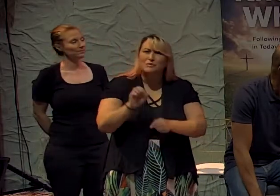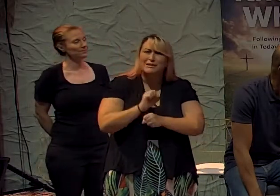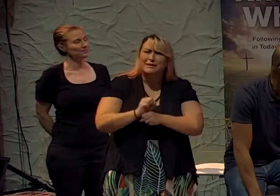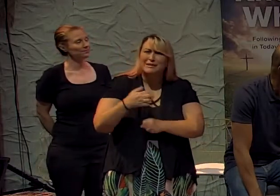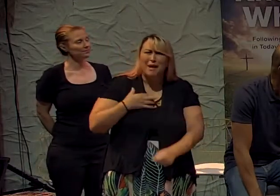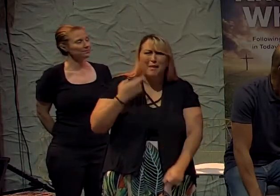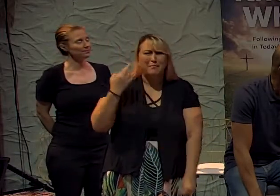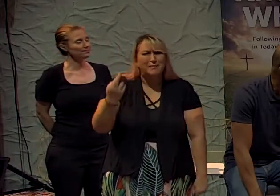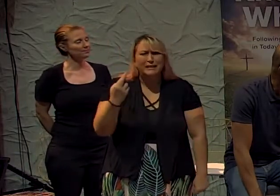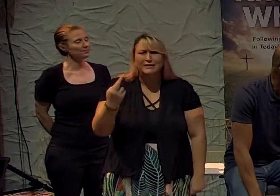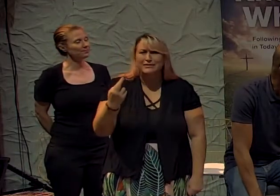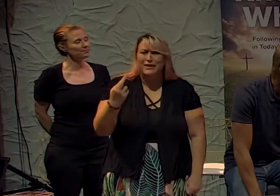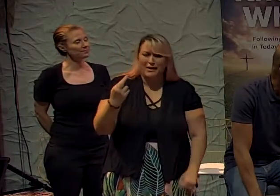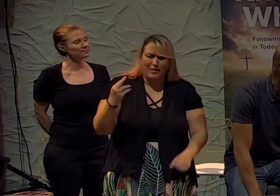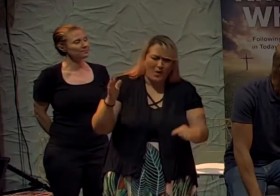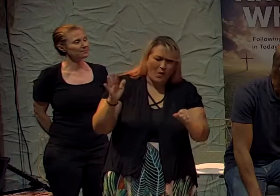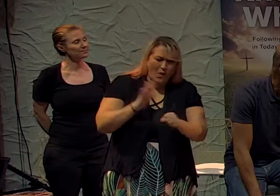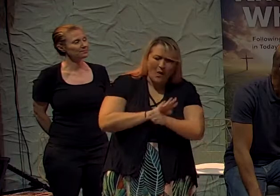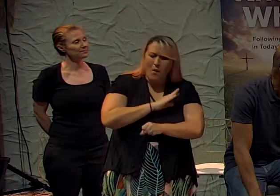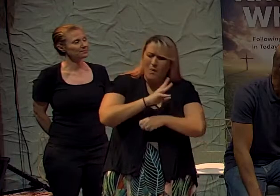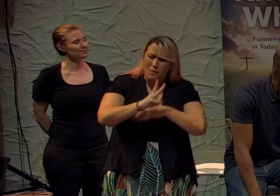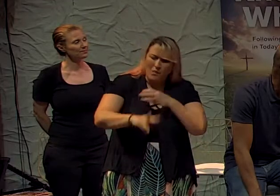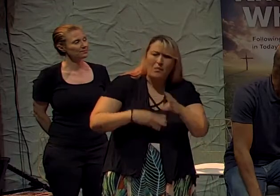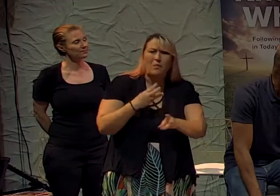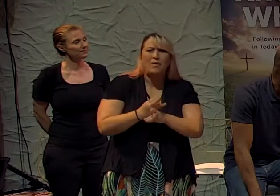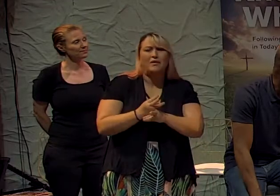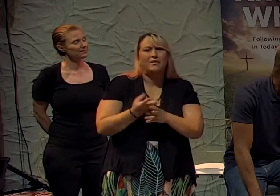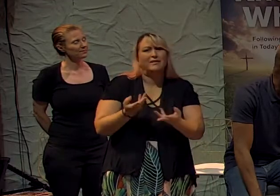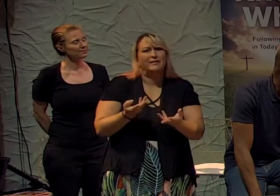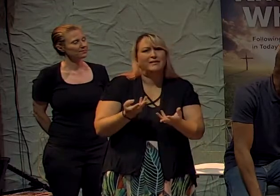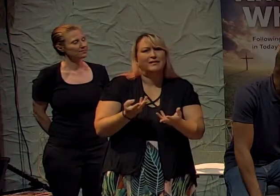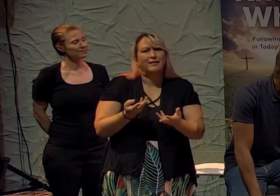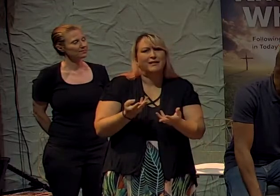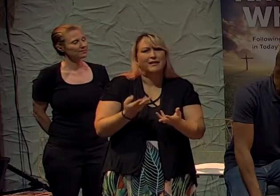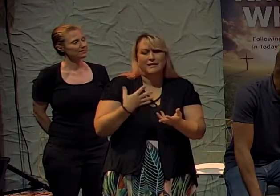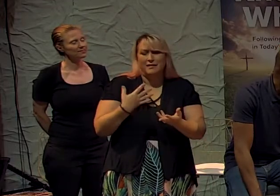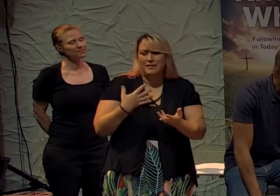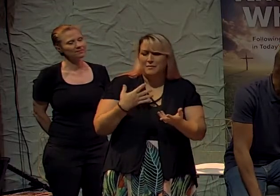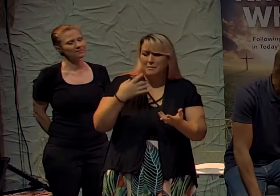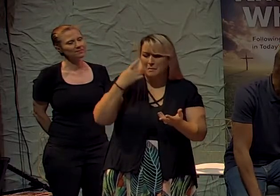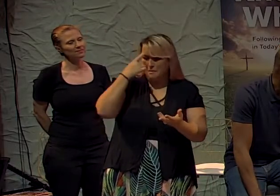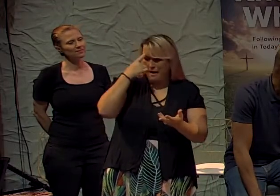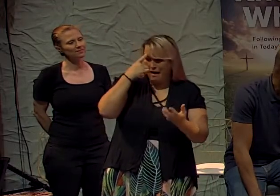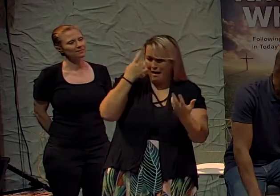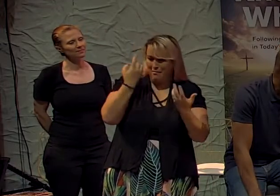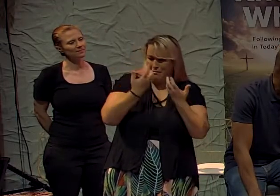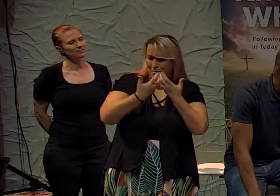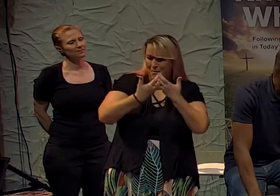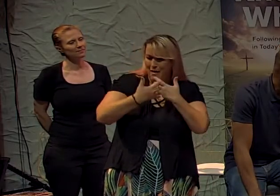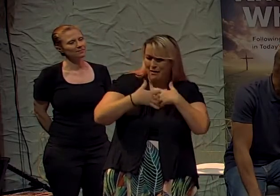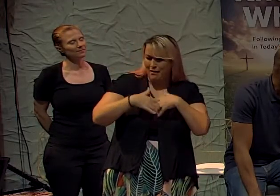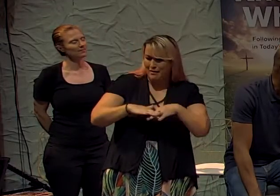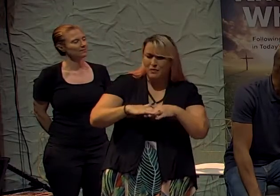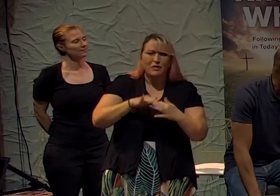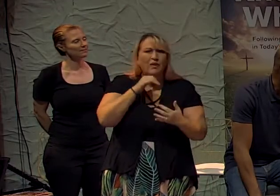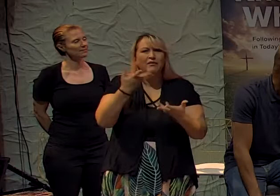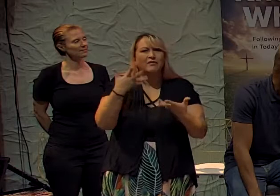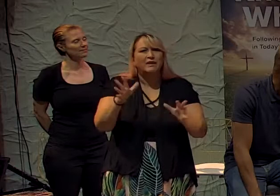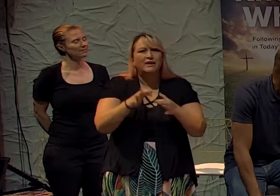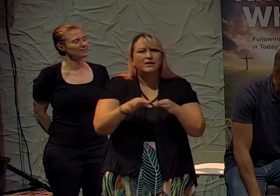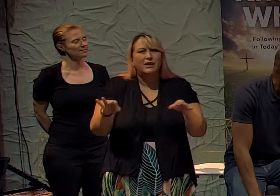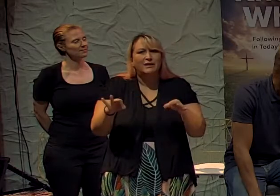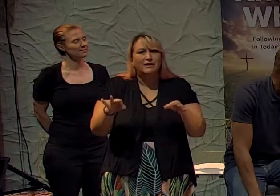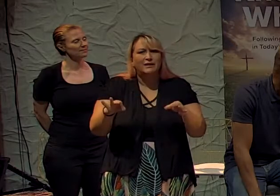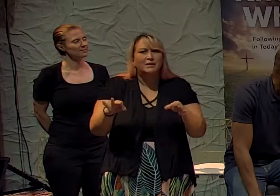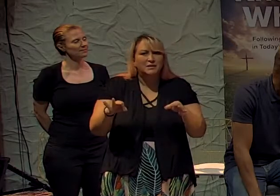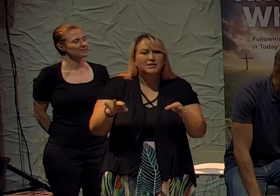world, and I think he mind melds with me now. It's almost like you have that same thought, you don't even finish sentences.